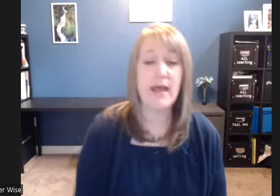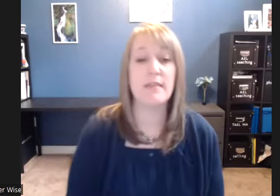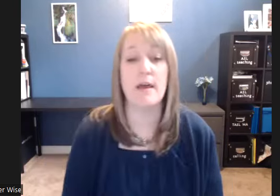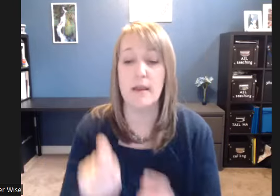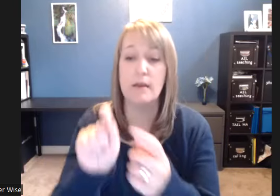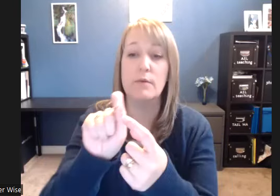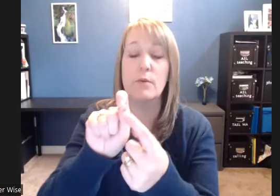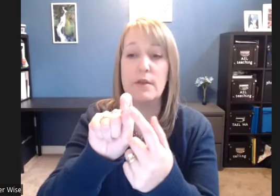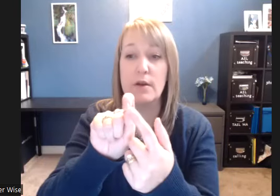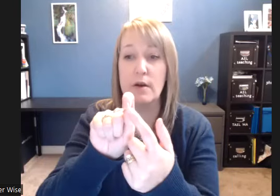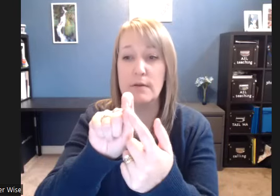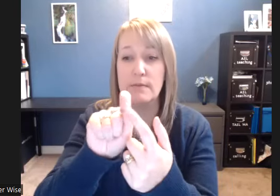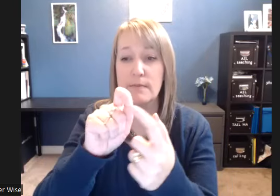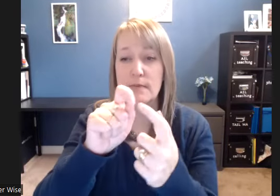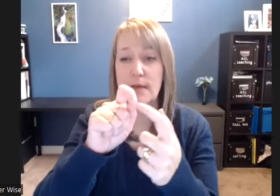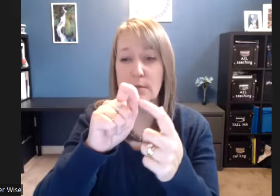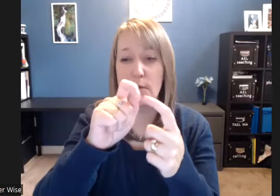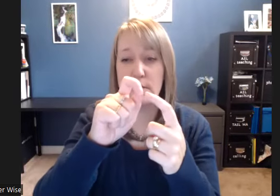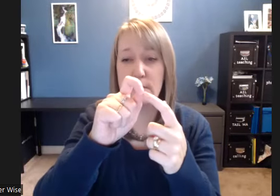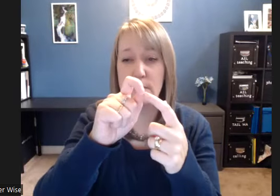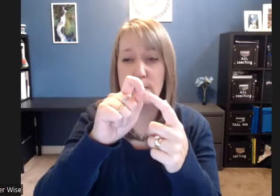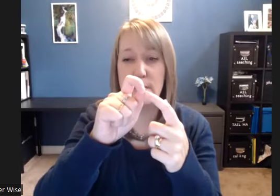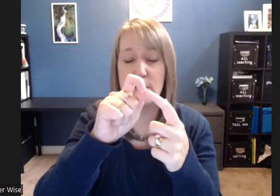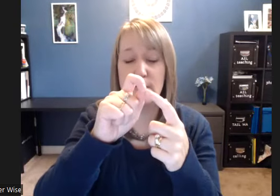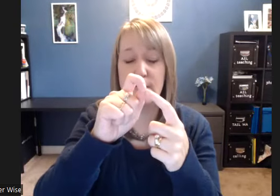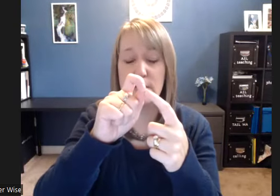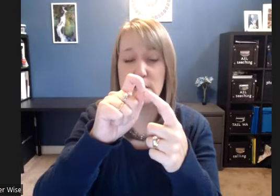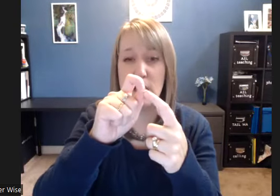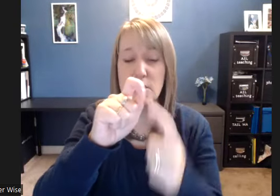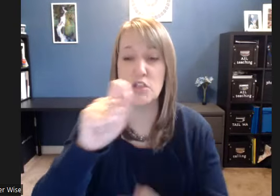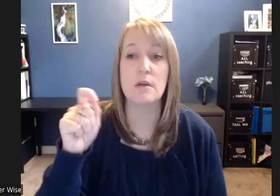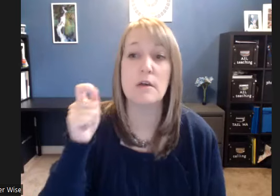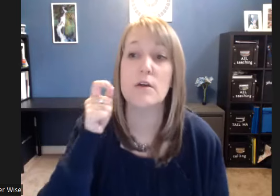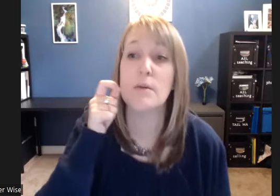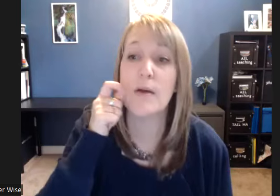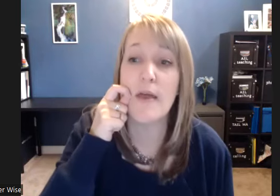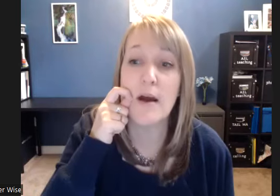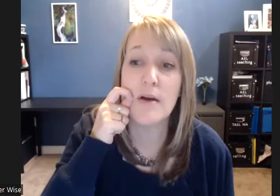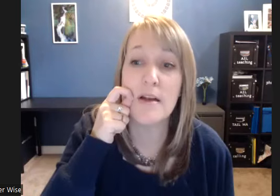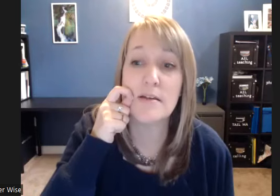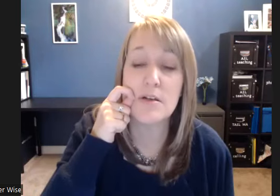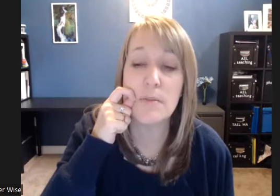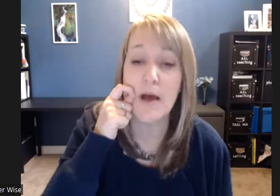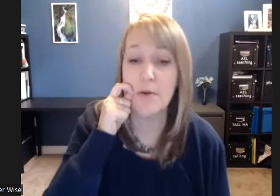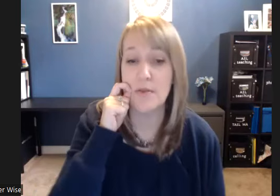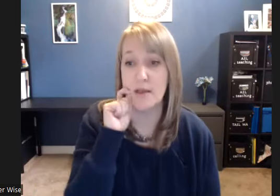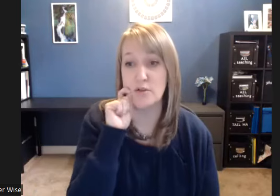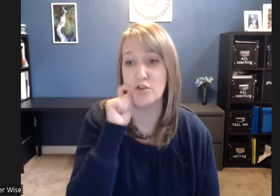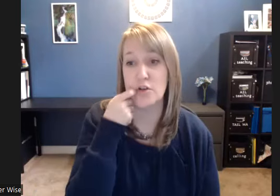And then with where your thumb and your finger touch, you're going to put that right next to your mouth and turn